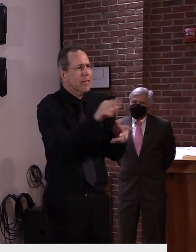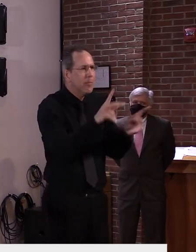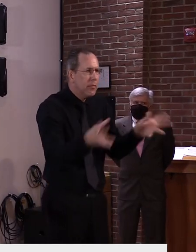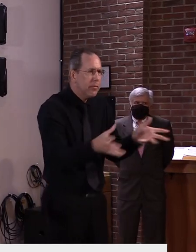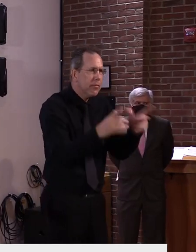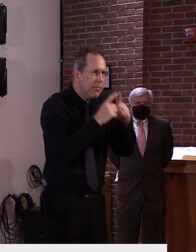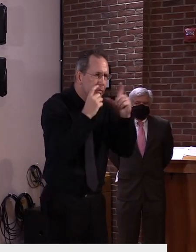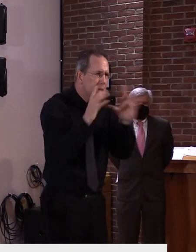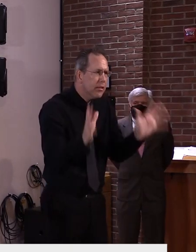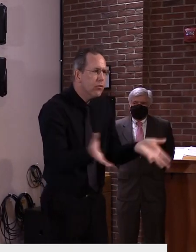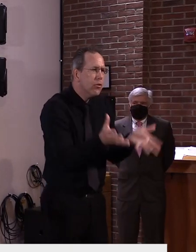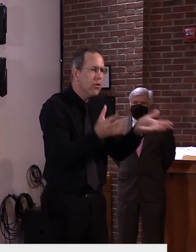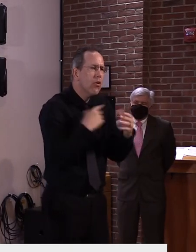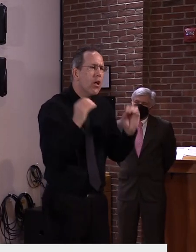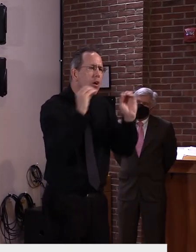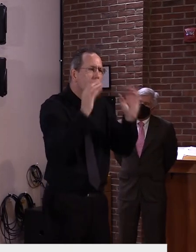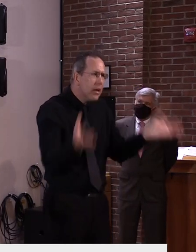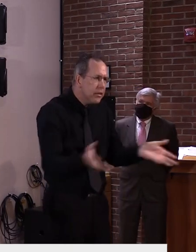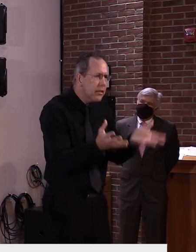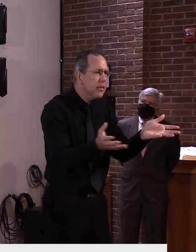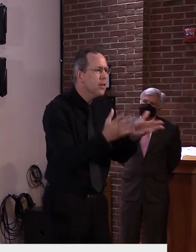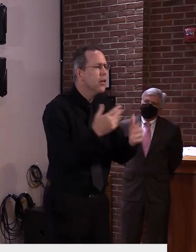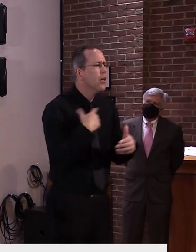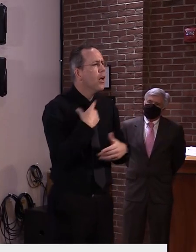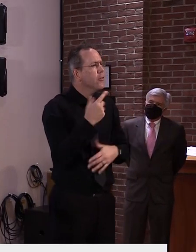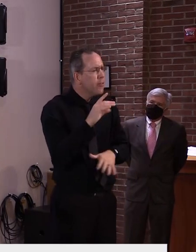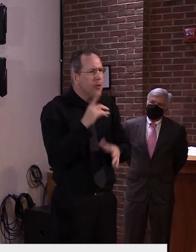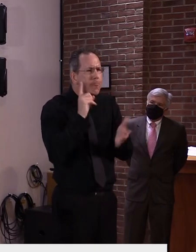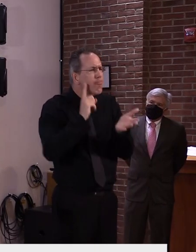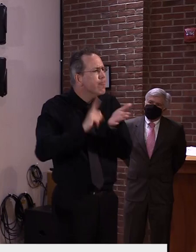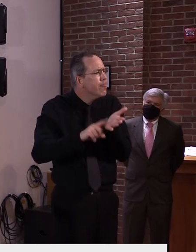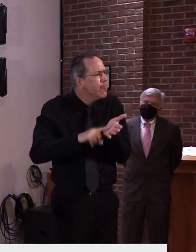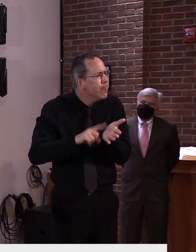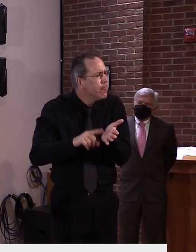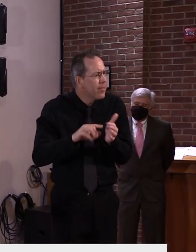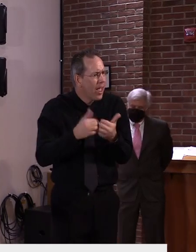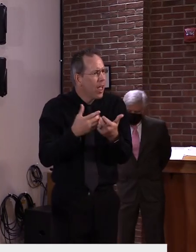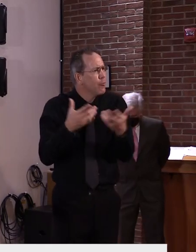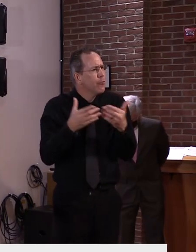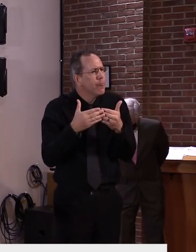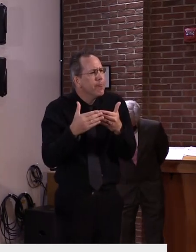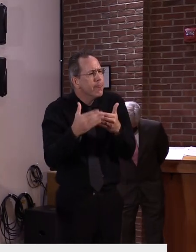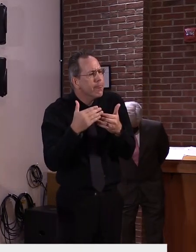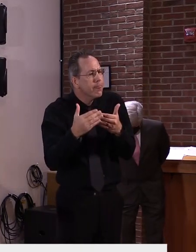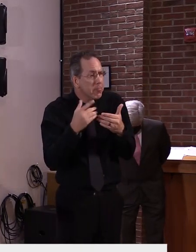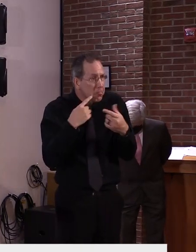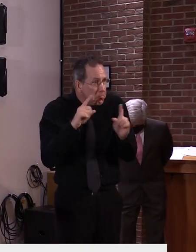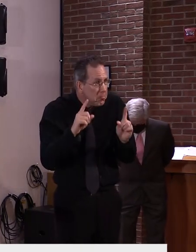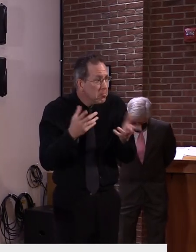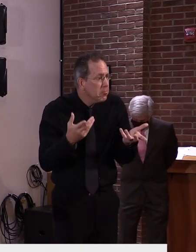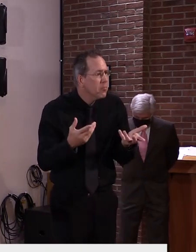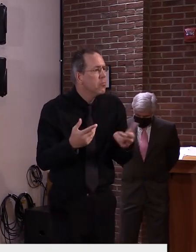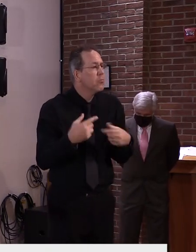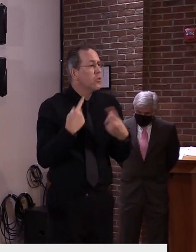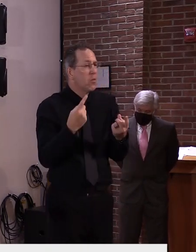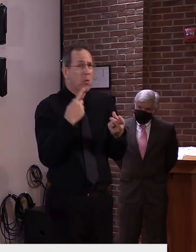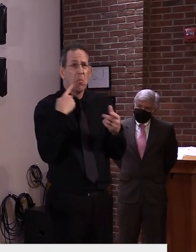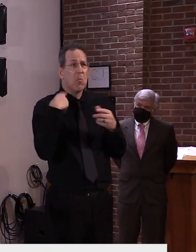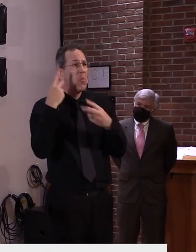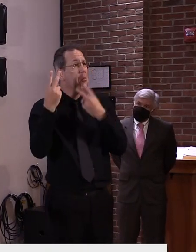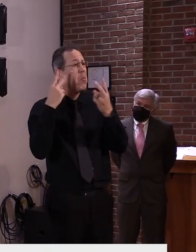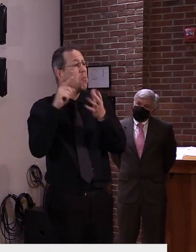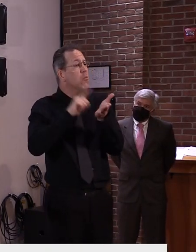The research is continuing, but the research has been more positive now in the direction of masks. And the